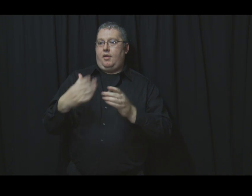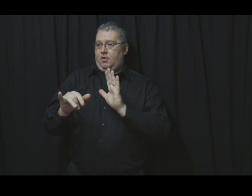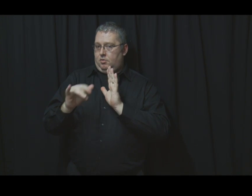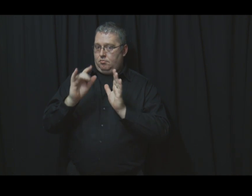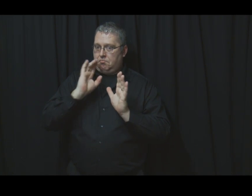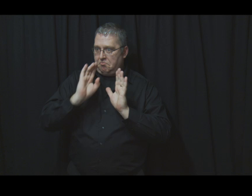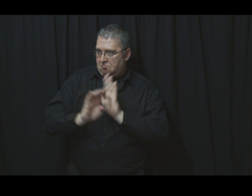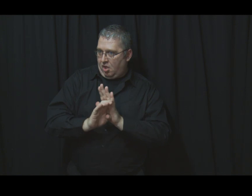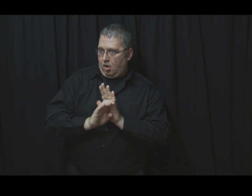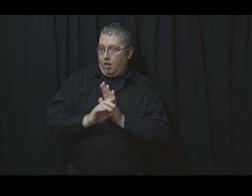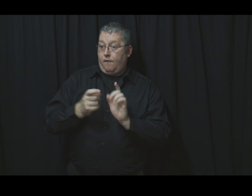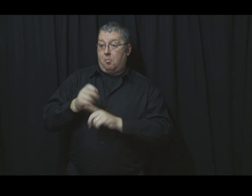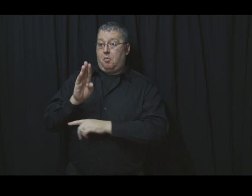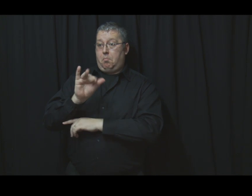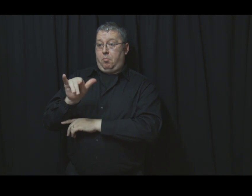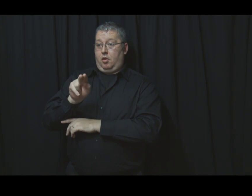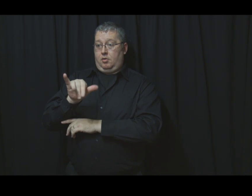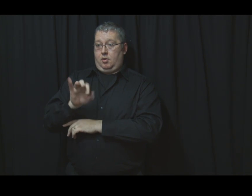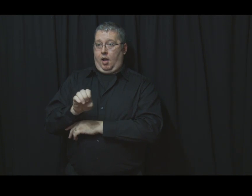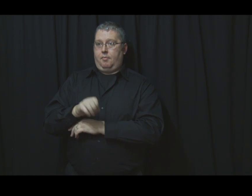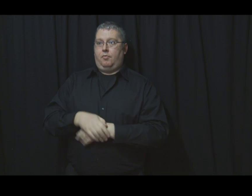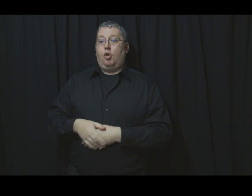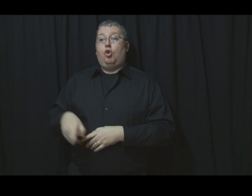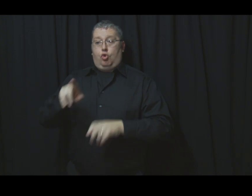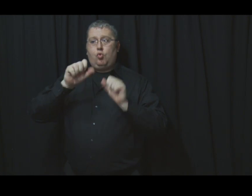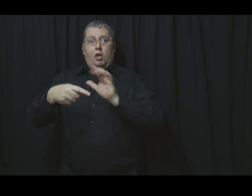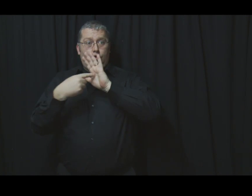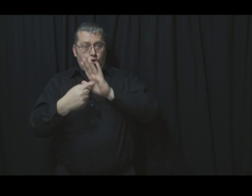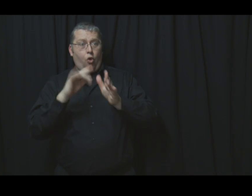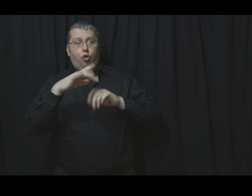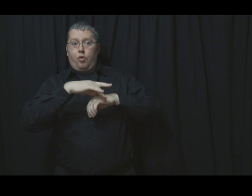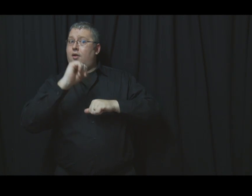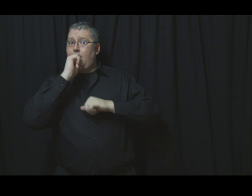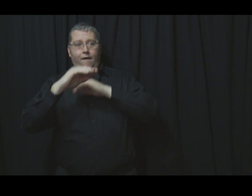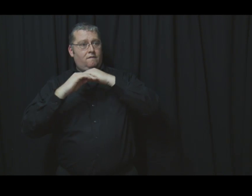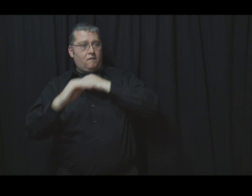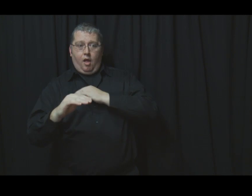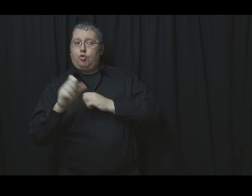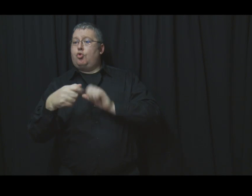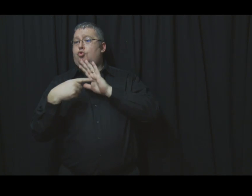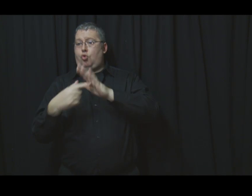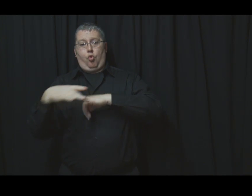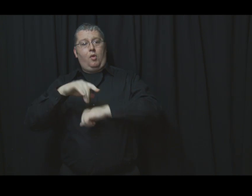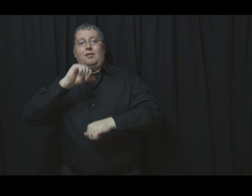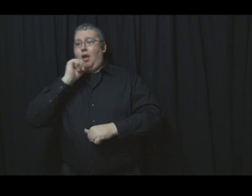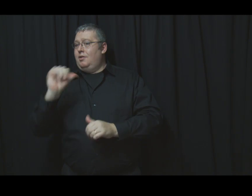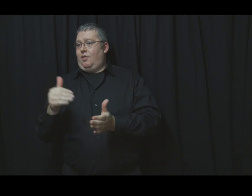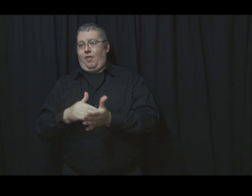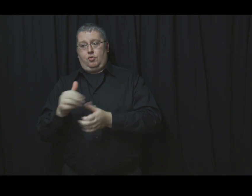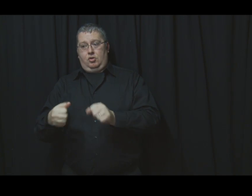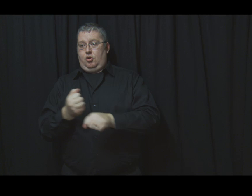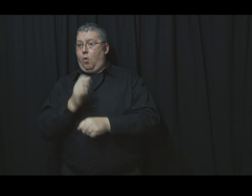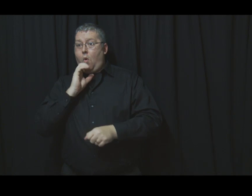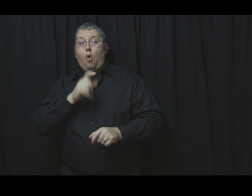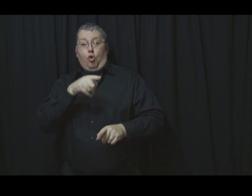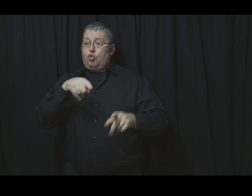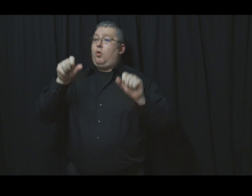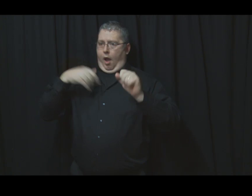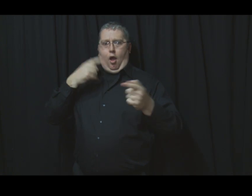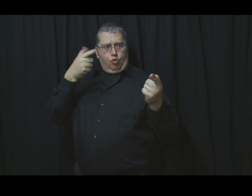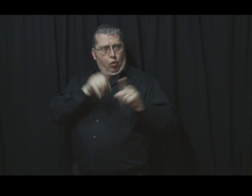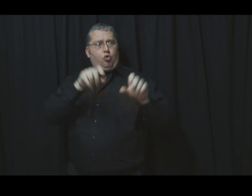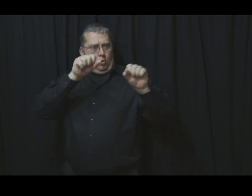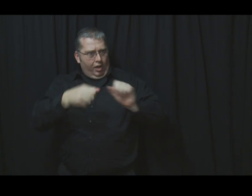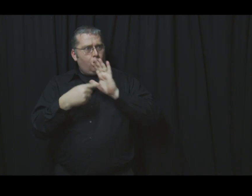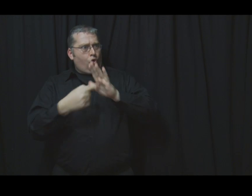statement from Bill Nye. You can show the Earth is not flat. You can show the Earth is not 10,000 years old. By the way, I agree. You can show the Earth is not